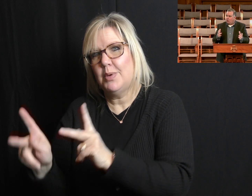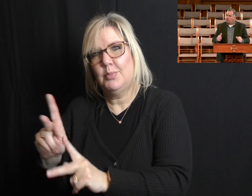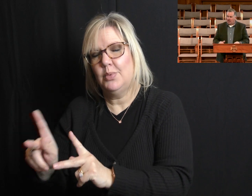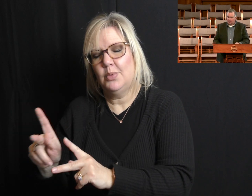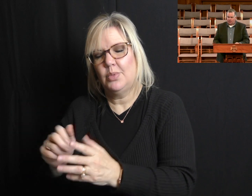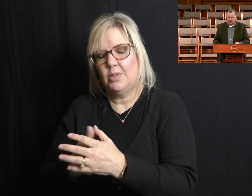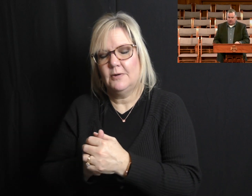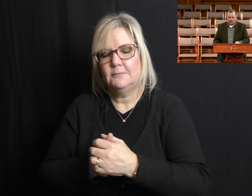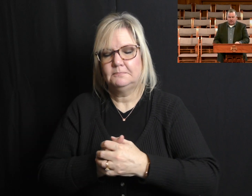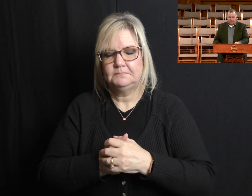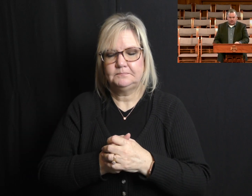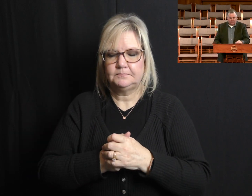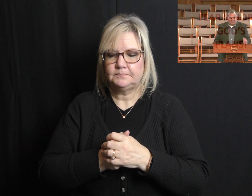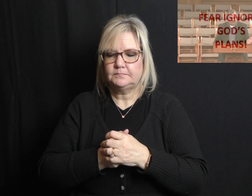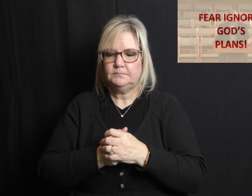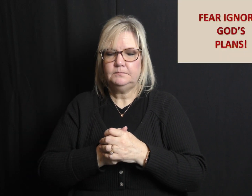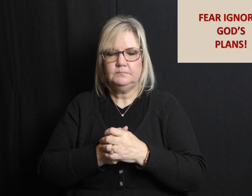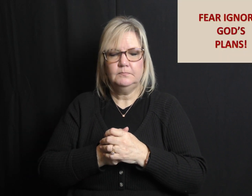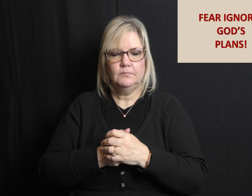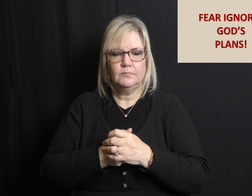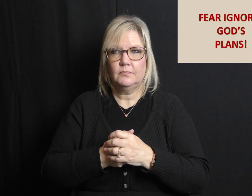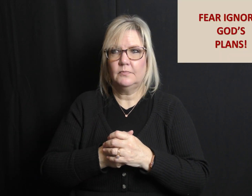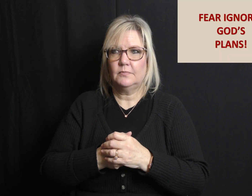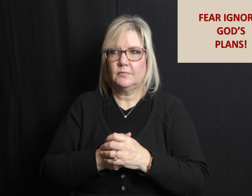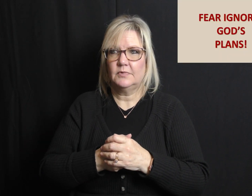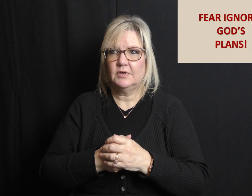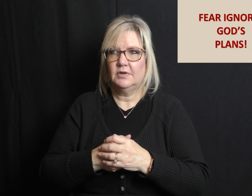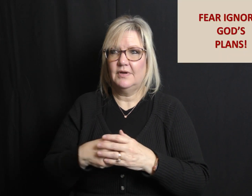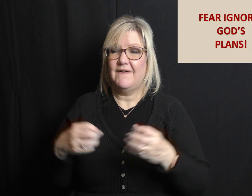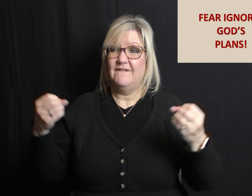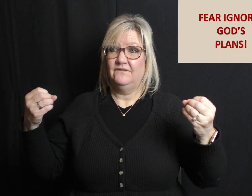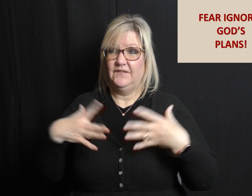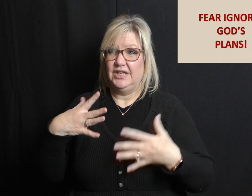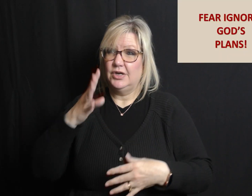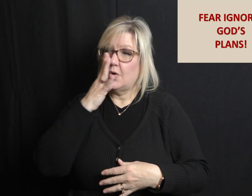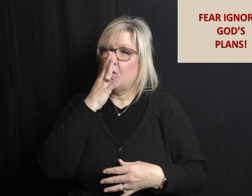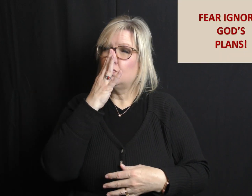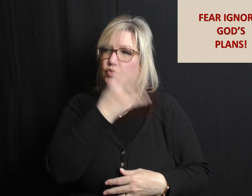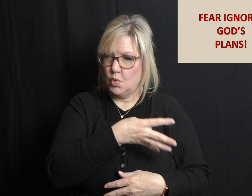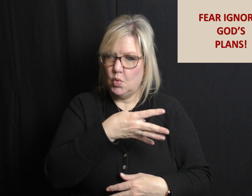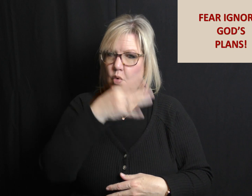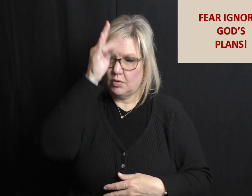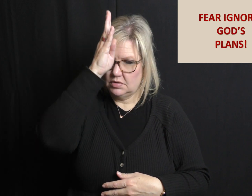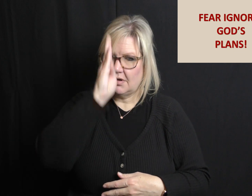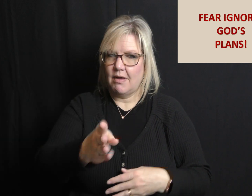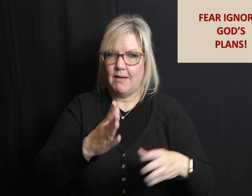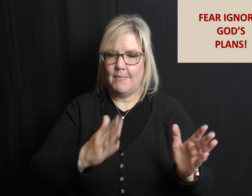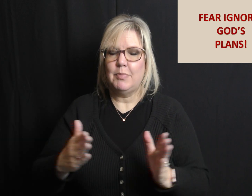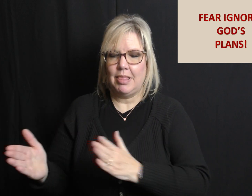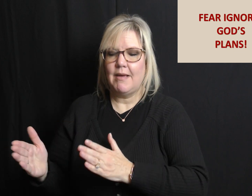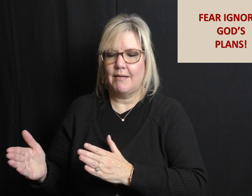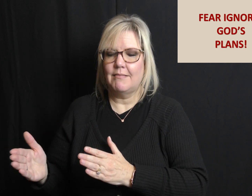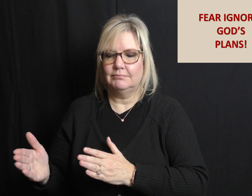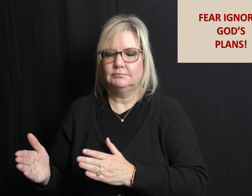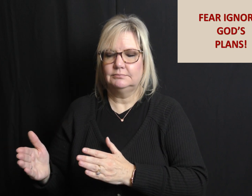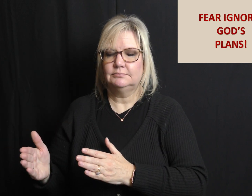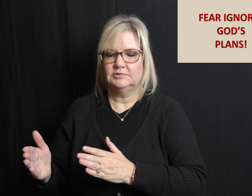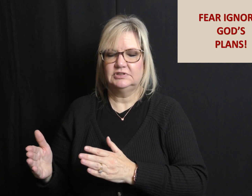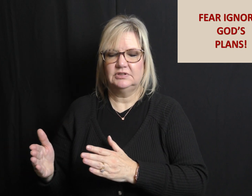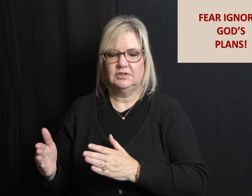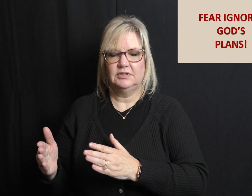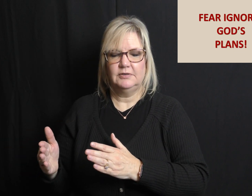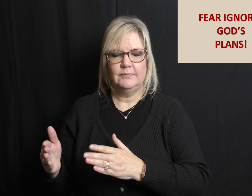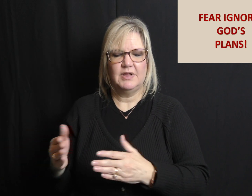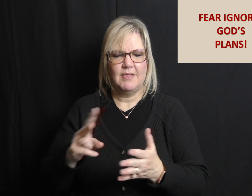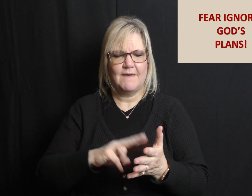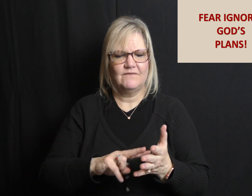It ignores God's plans. You see this in verse 17 and 18. Look at what it said there. He thought to himself, "What should I do? Since I